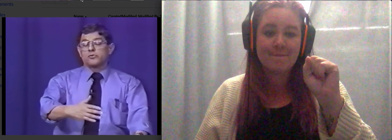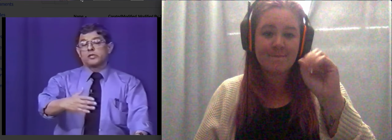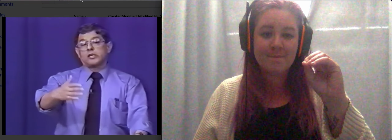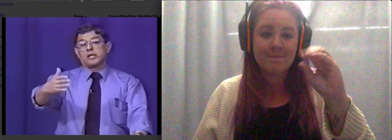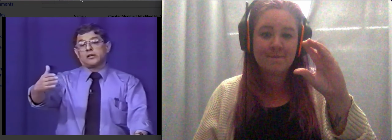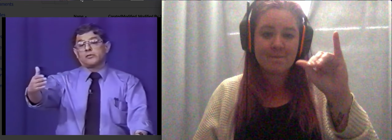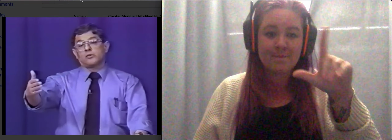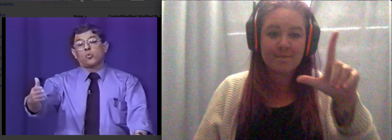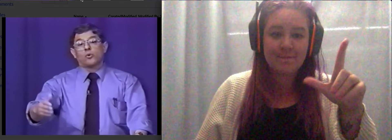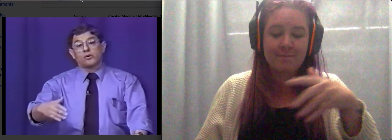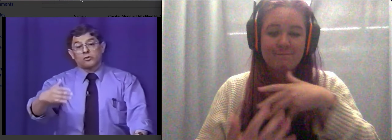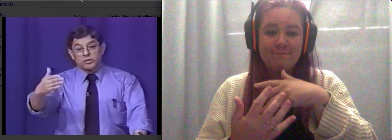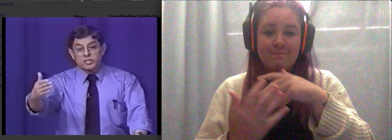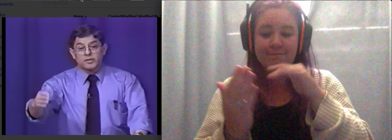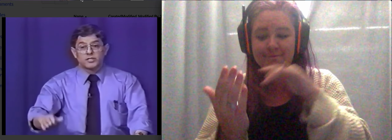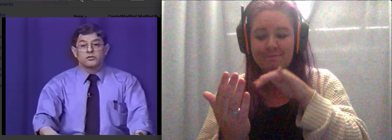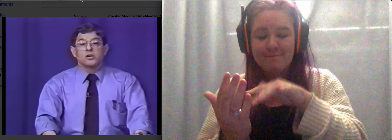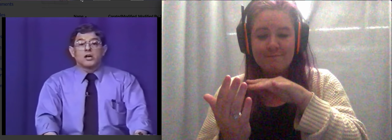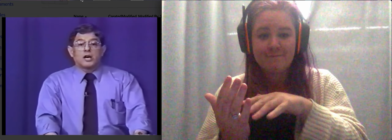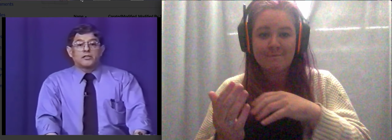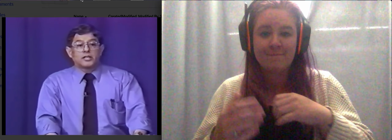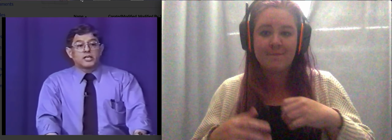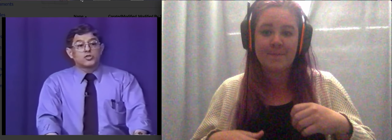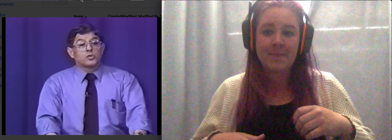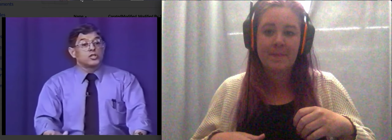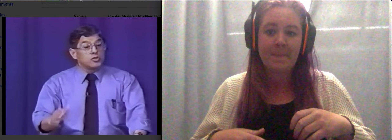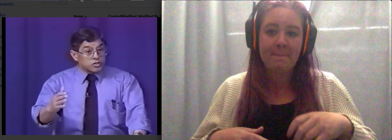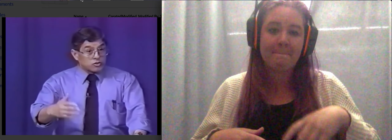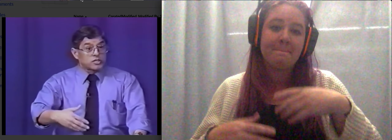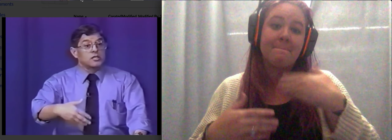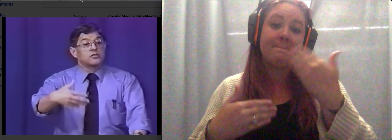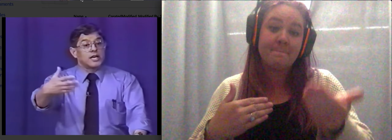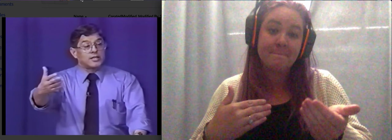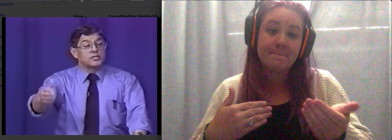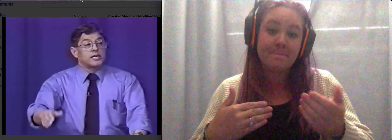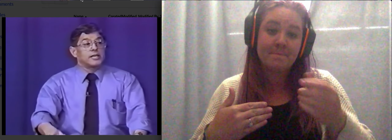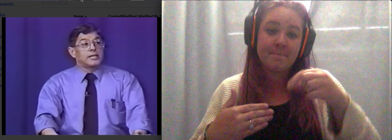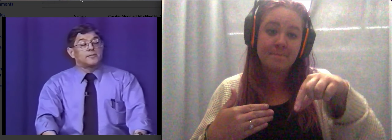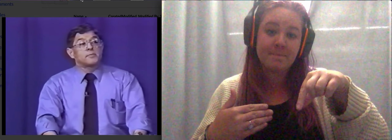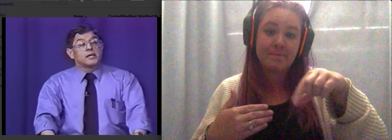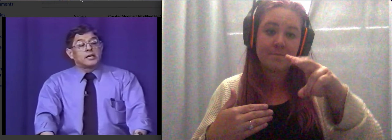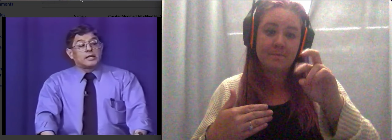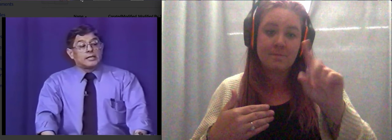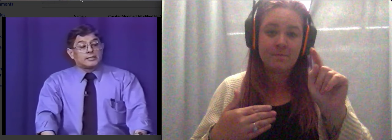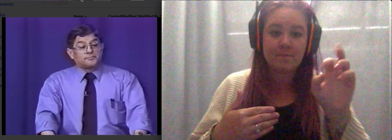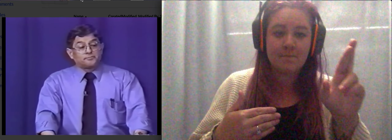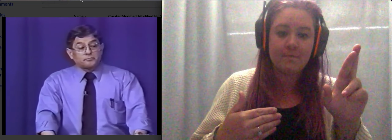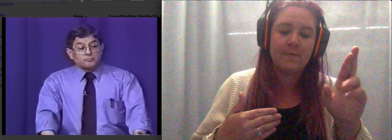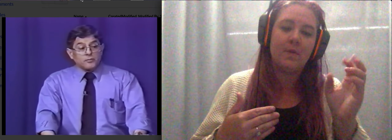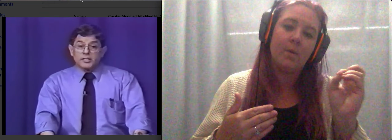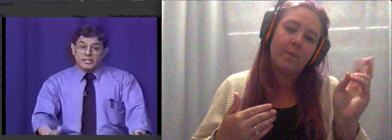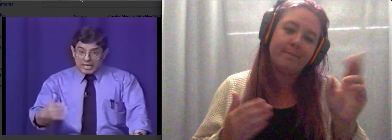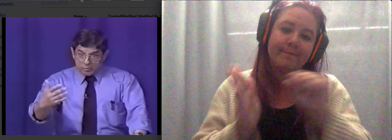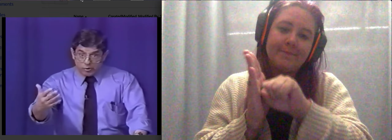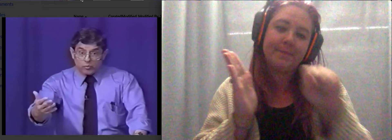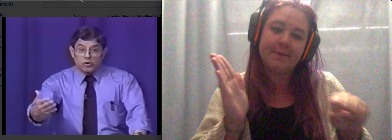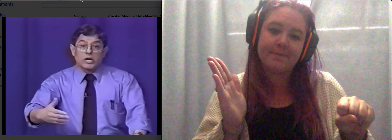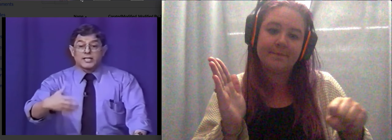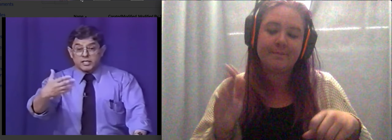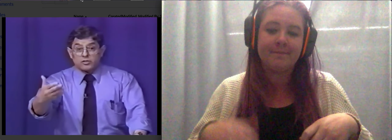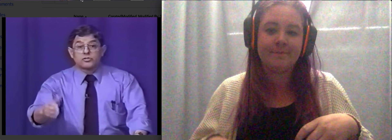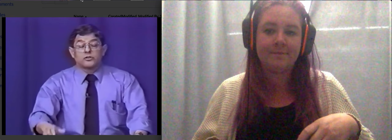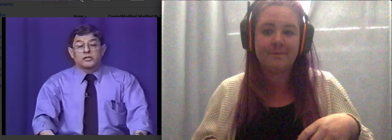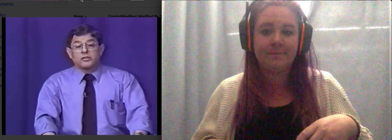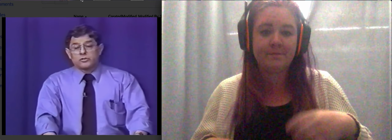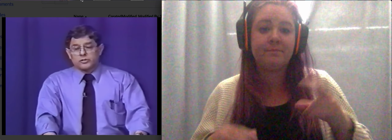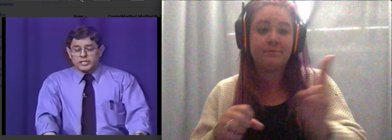the quarter or the semester, the kids would use those skills as they did library work, as they use